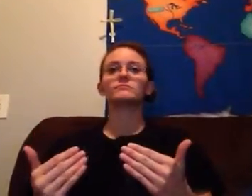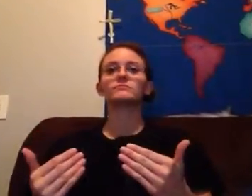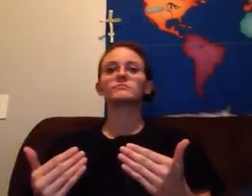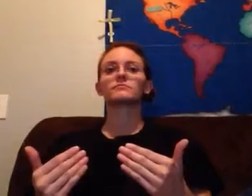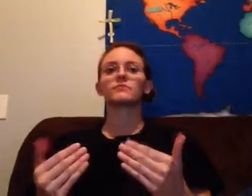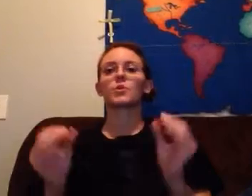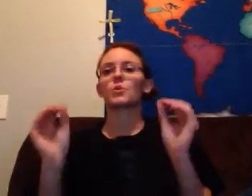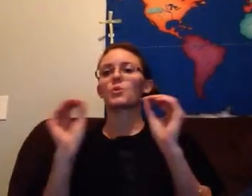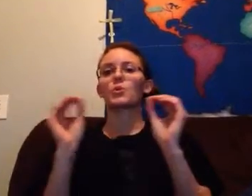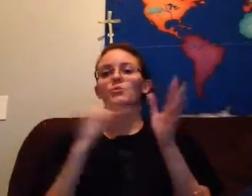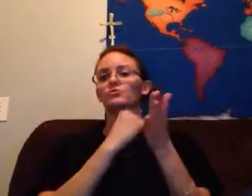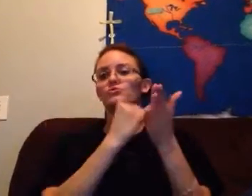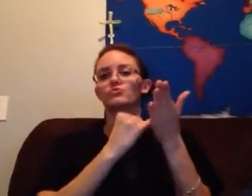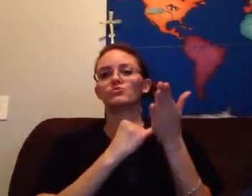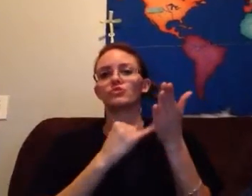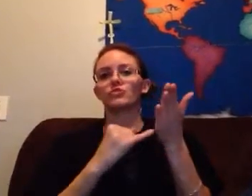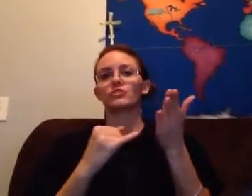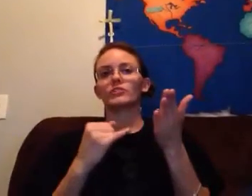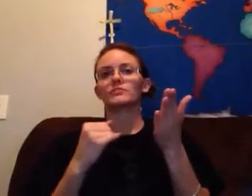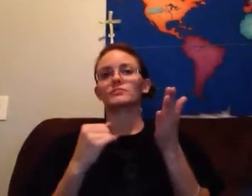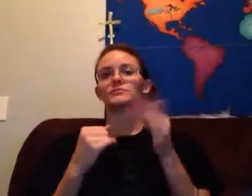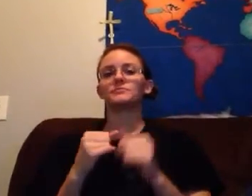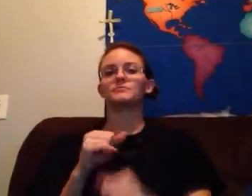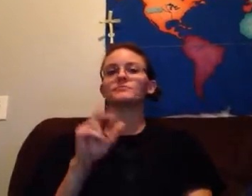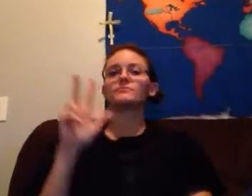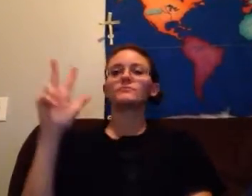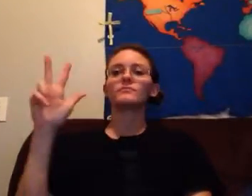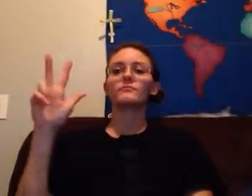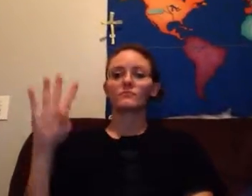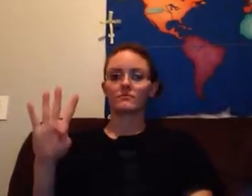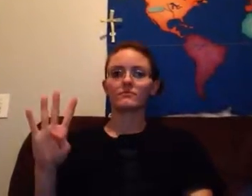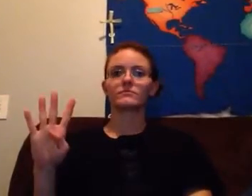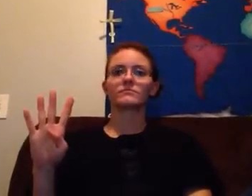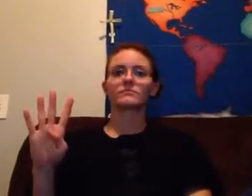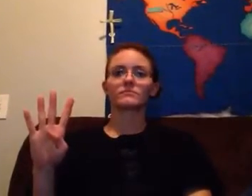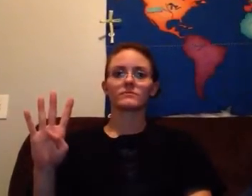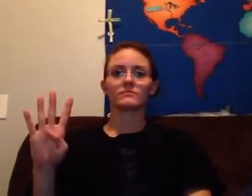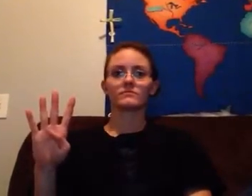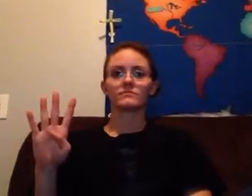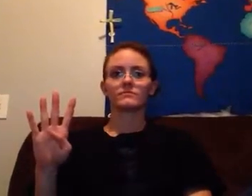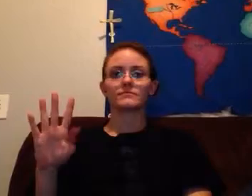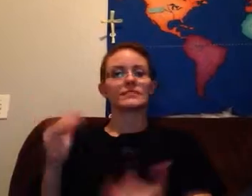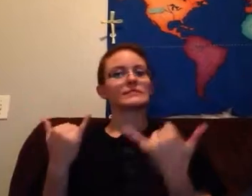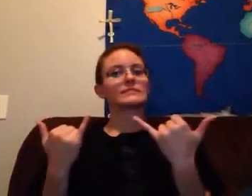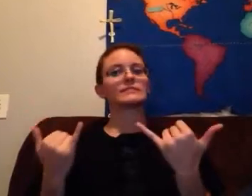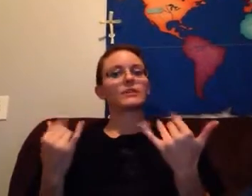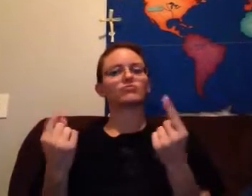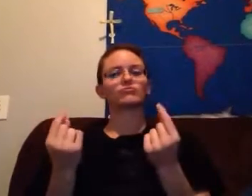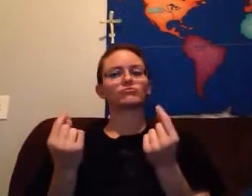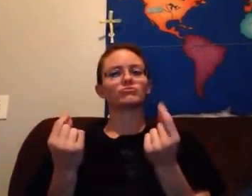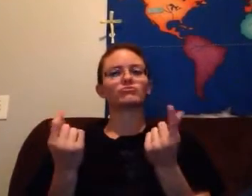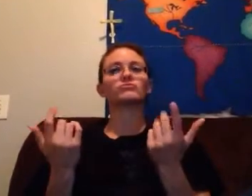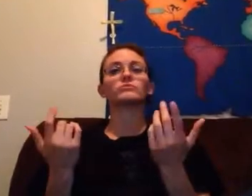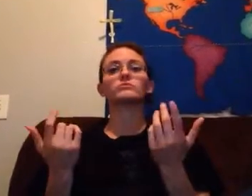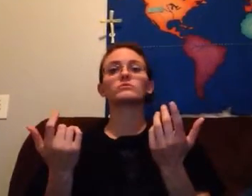Let me use one I haven't used so far, like 3/4. Now, all you have to do is